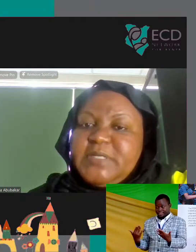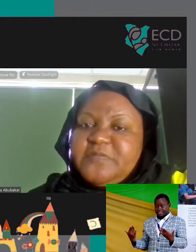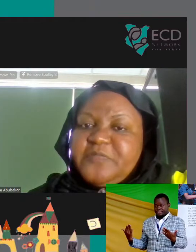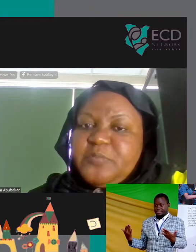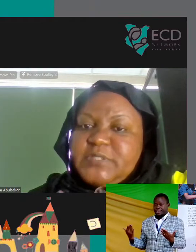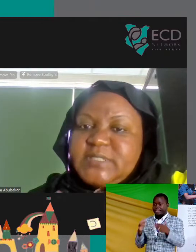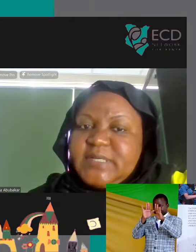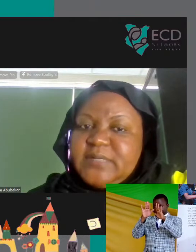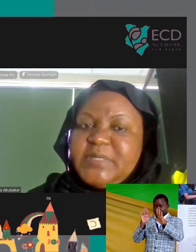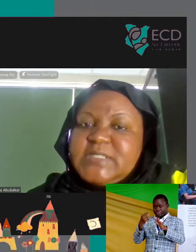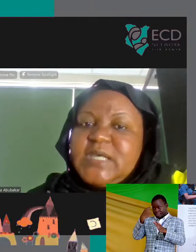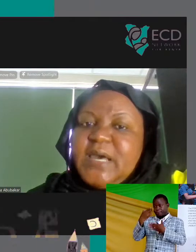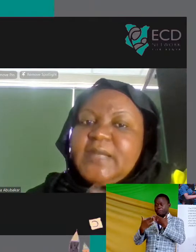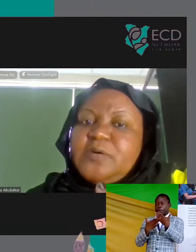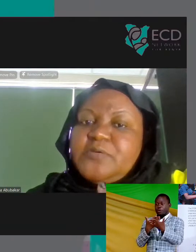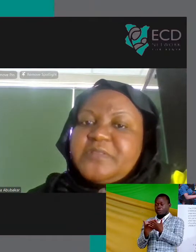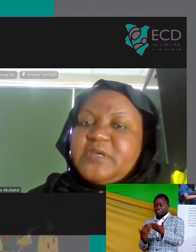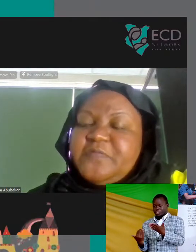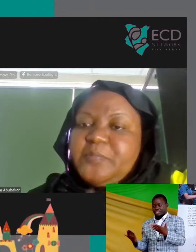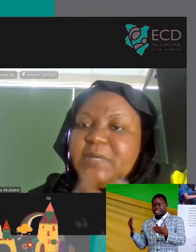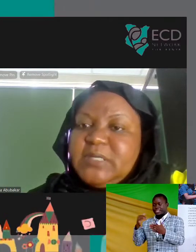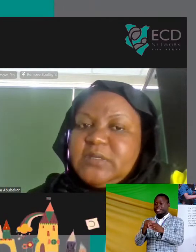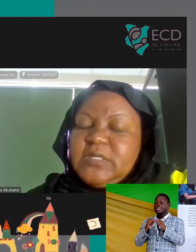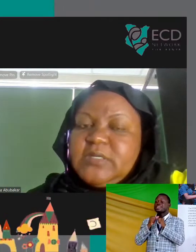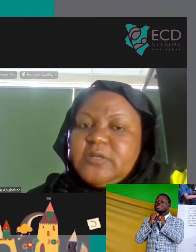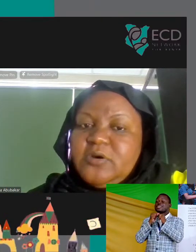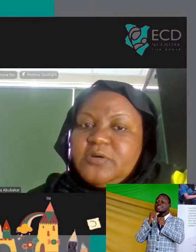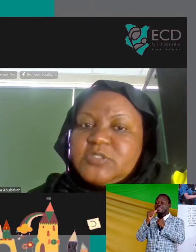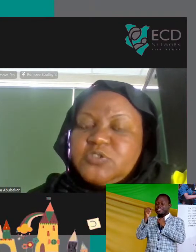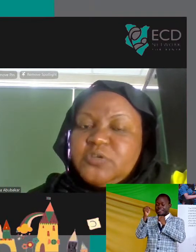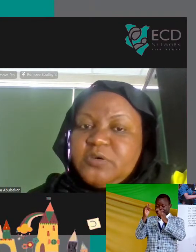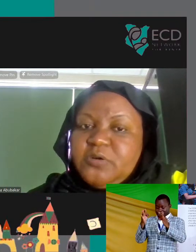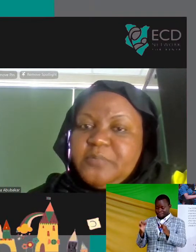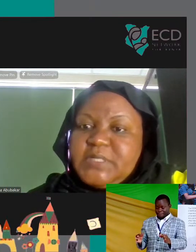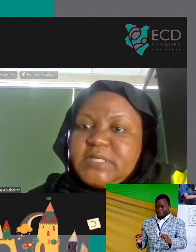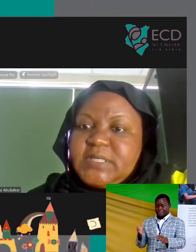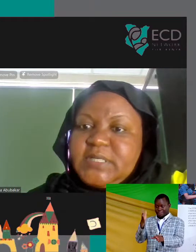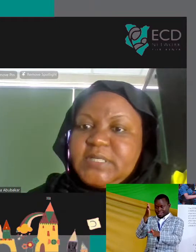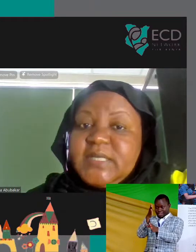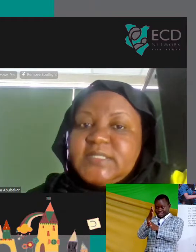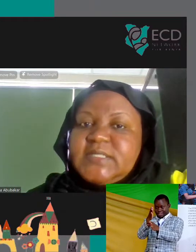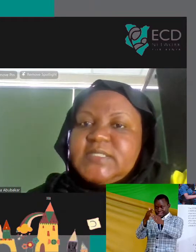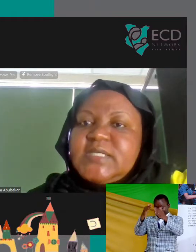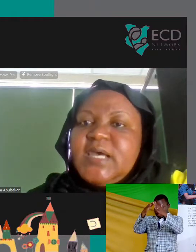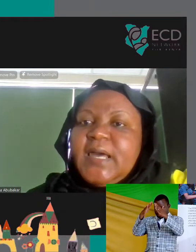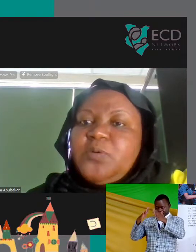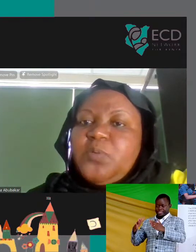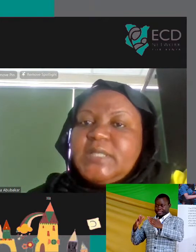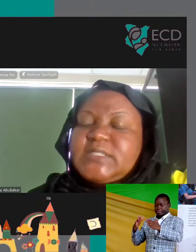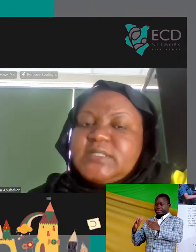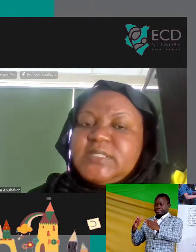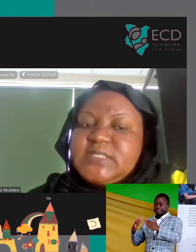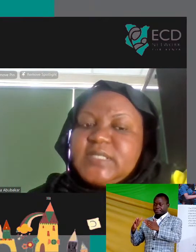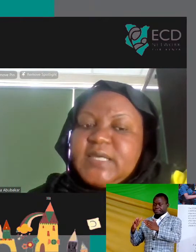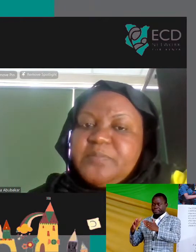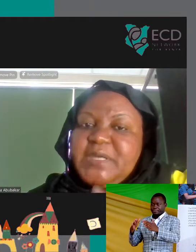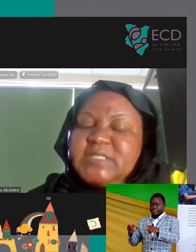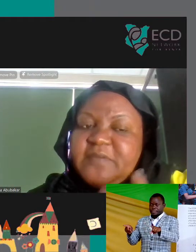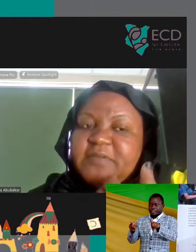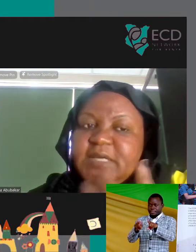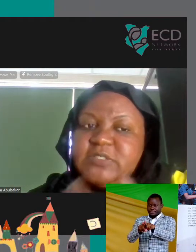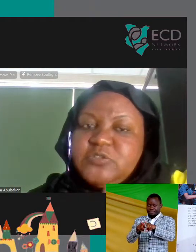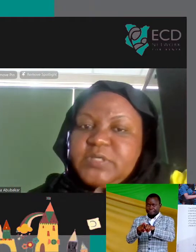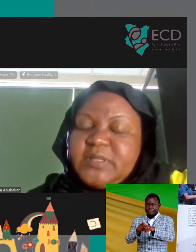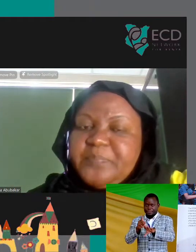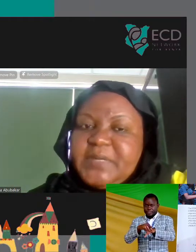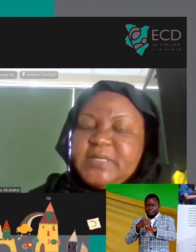in urban informal settlements, and I would think for many in low socioeconomic settings. And what this might